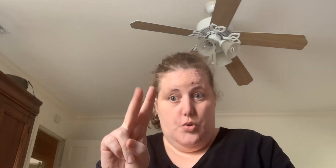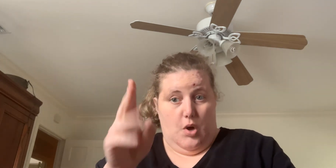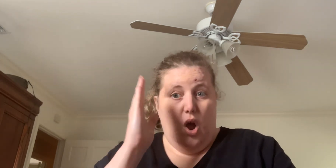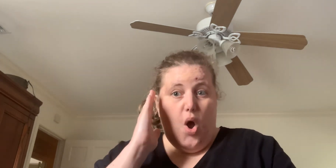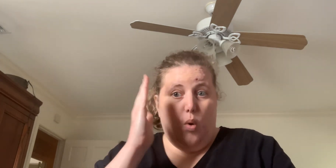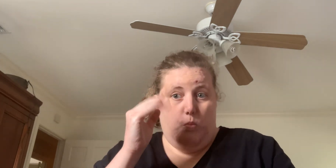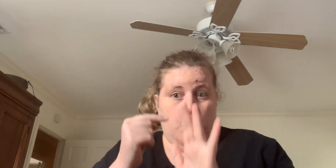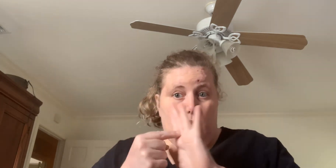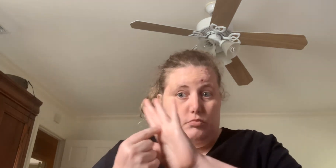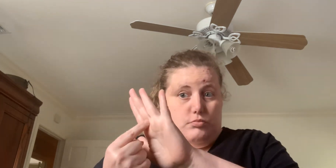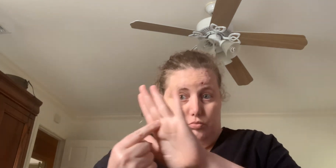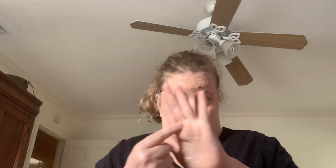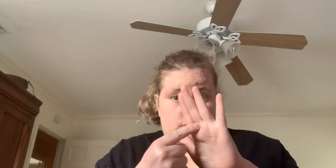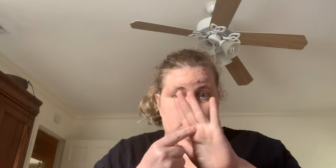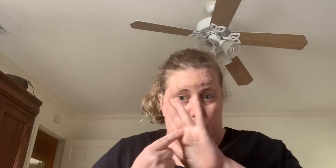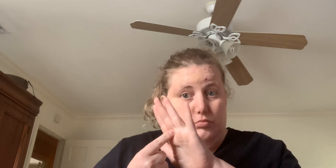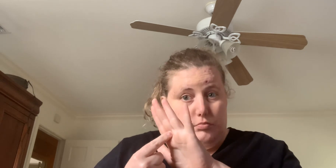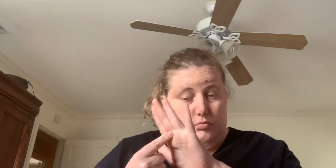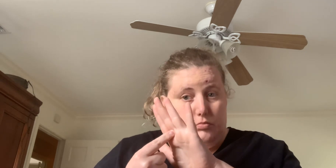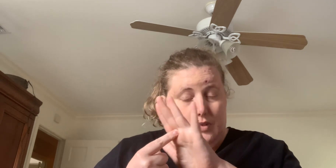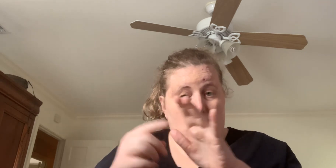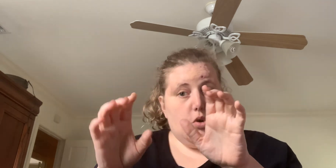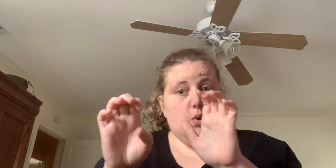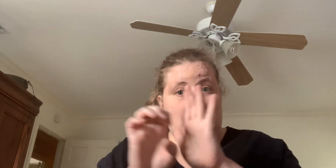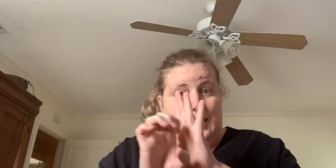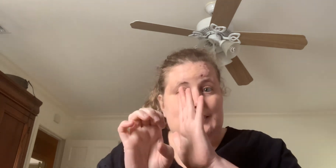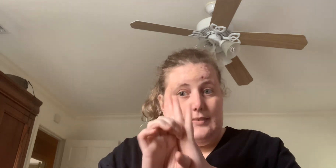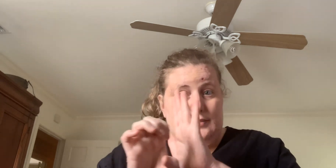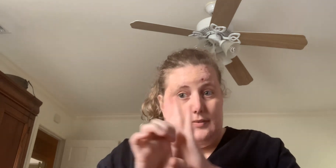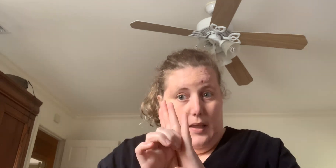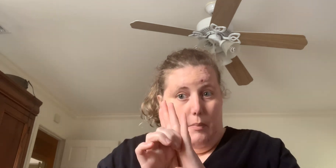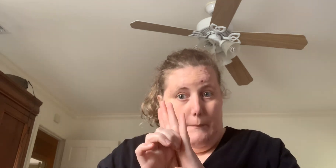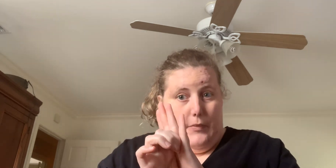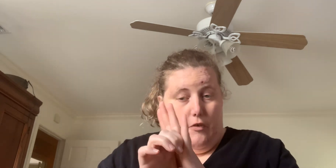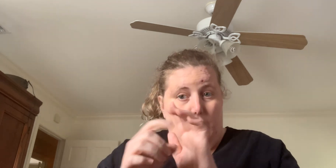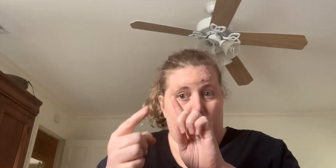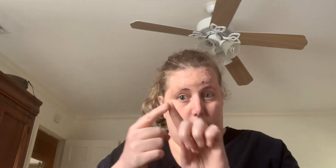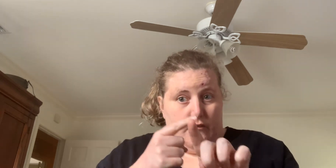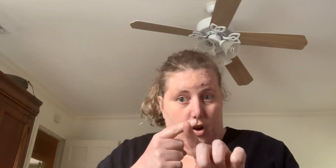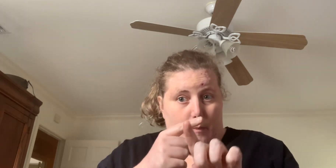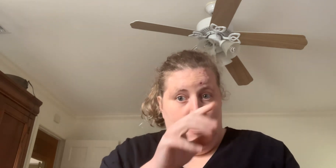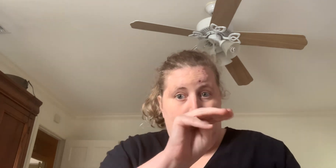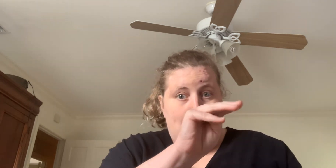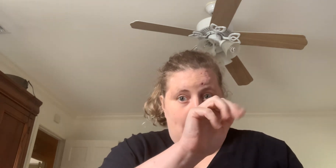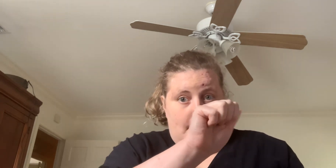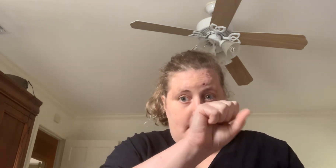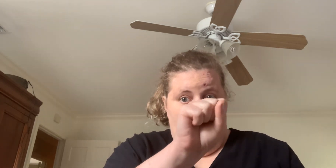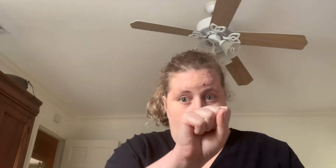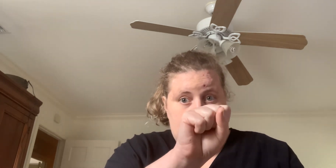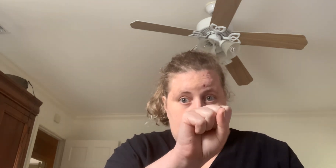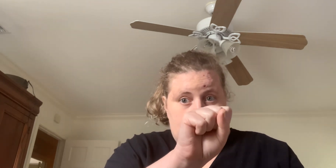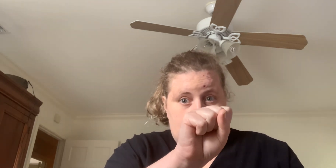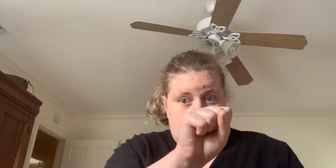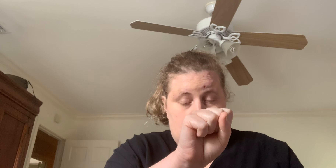and give you examples of going from mole to mass.